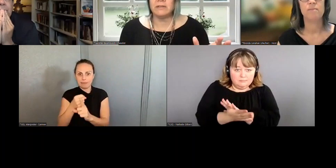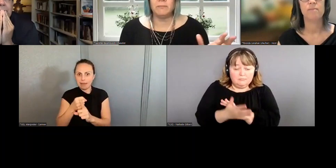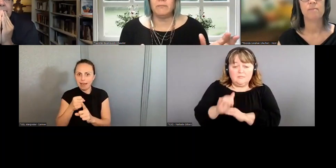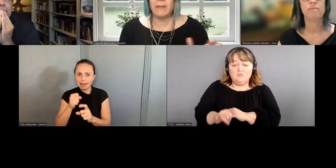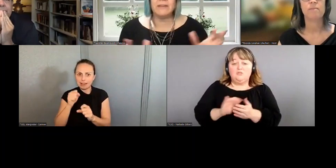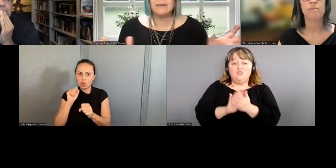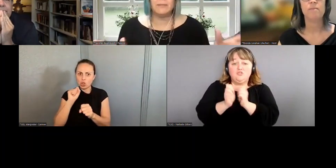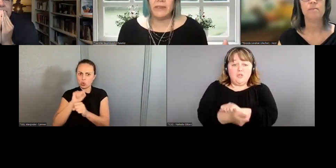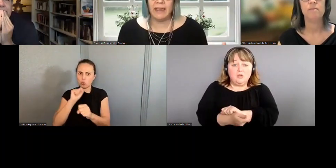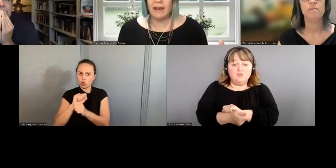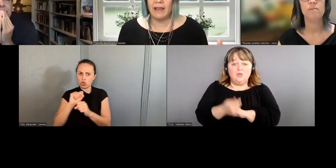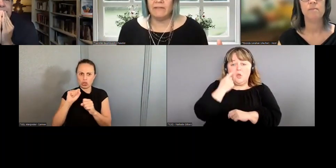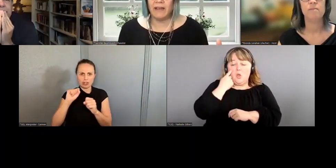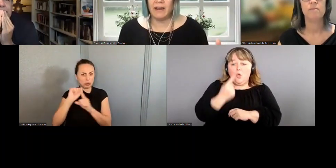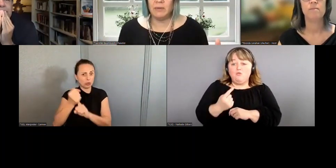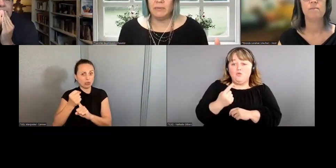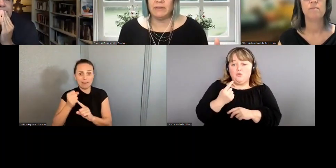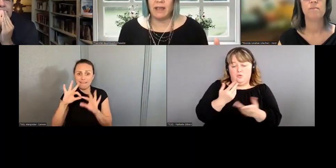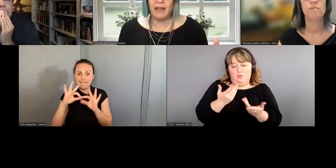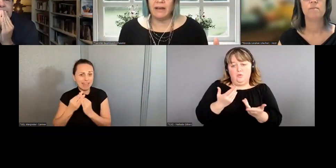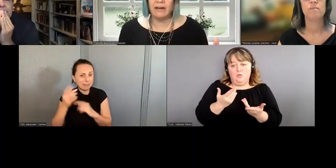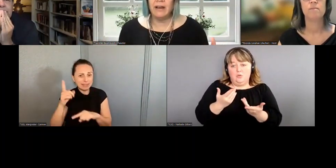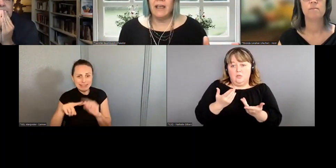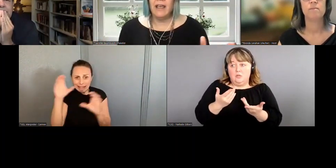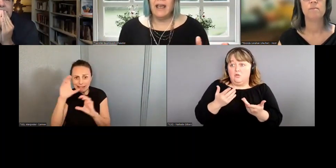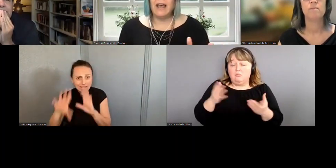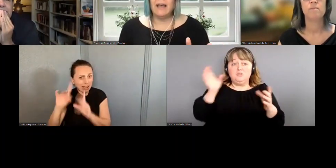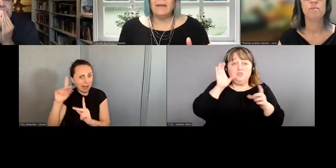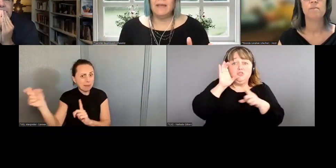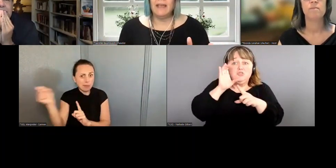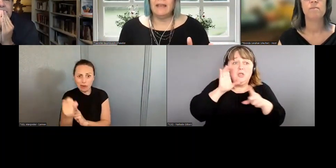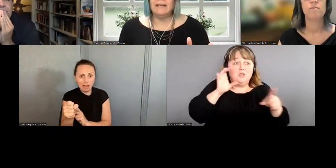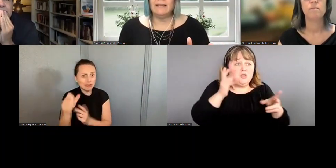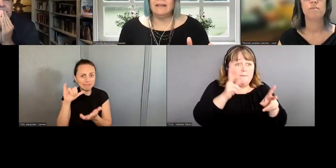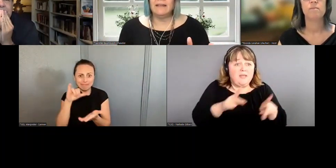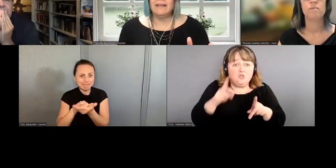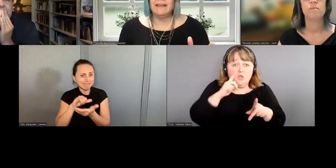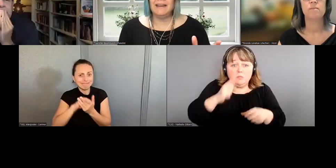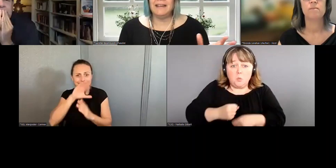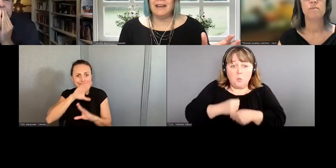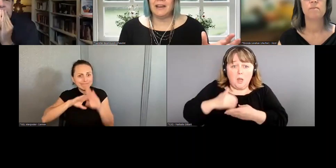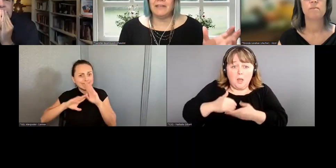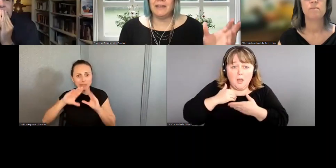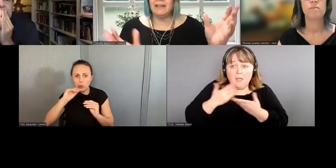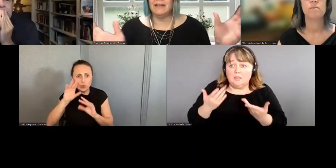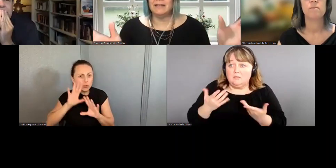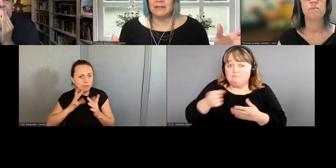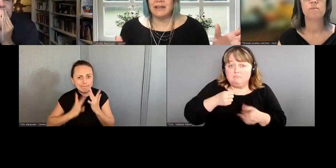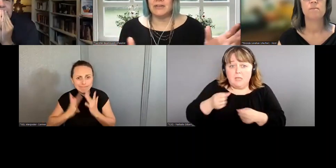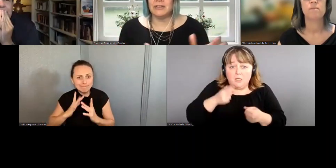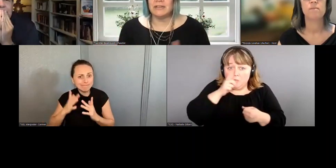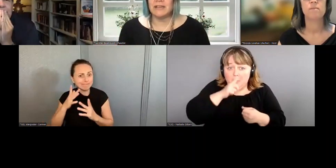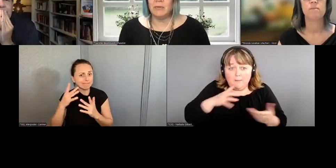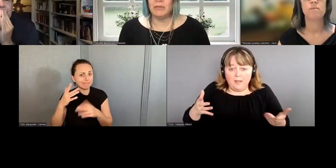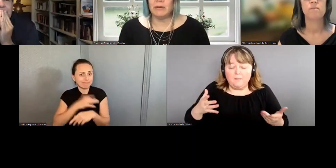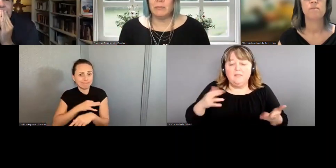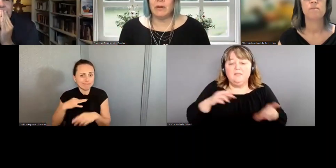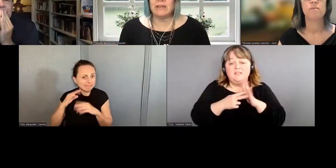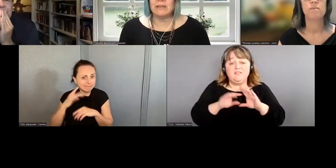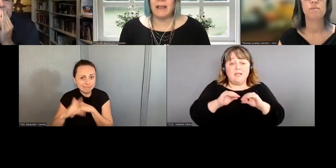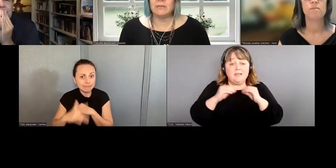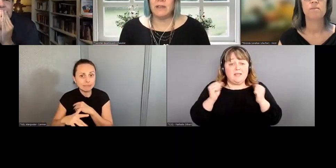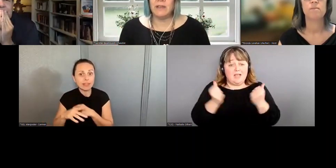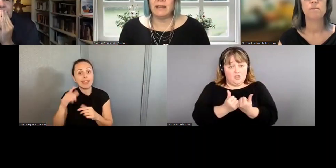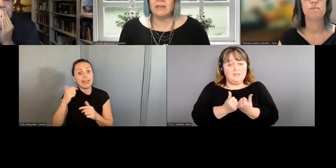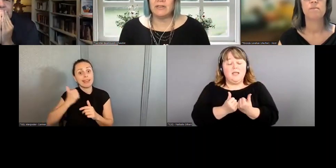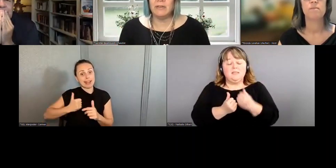workforce. Families simply can't find people to hire. And the Canadian Caregiving Association just came out with a report this